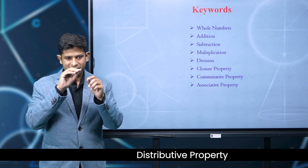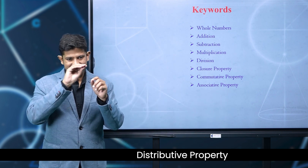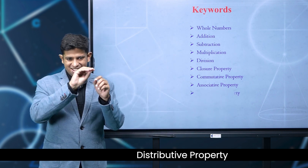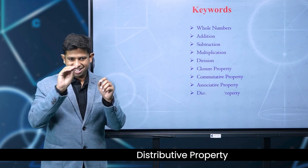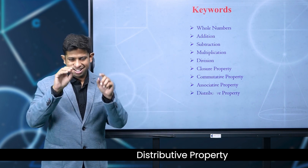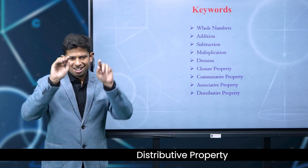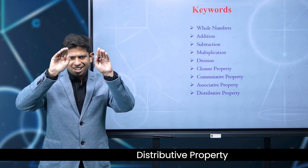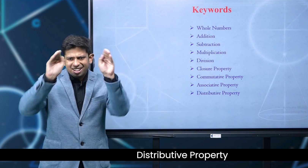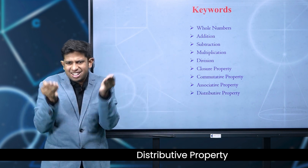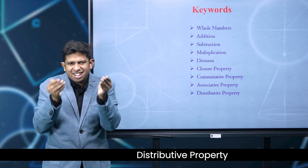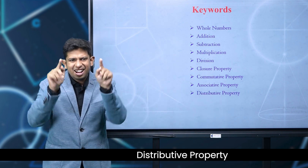distributive property,